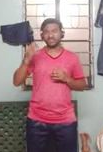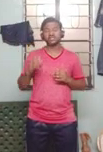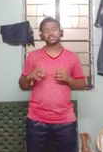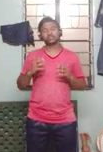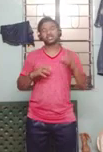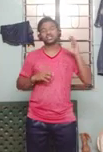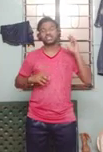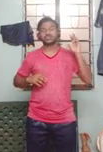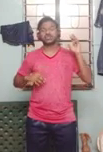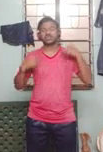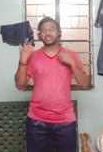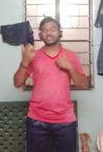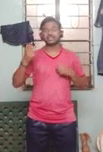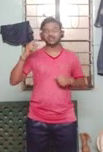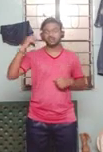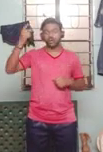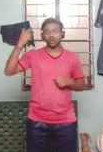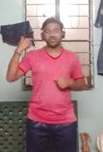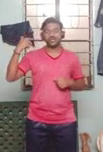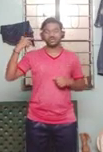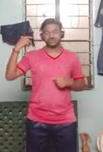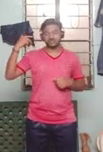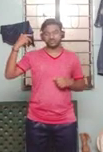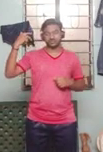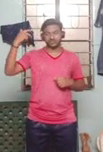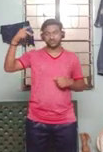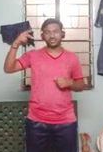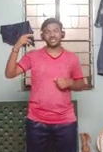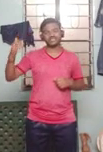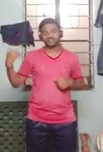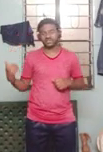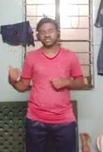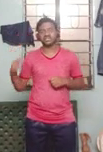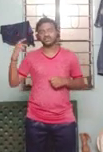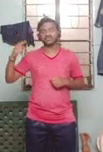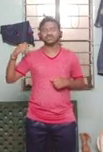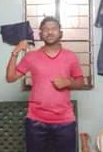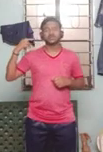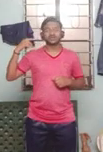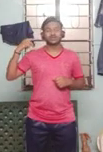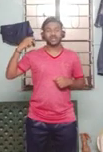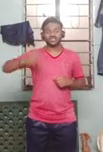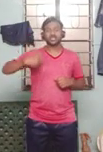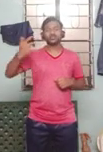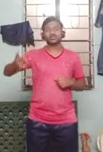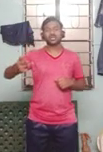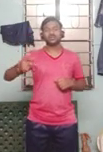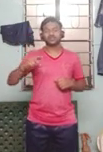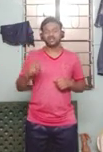object, so that it can be easily called by super class, and after that it will execute and get